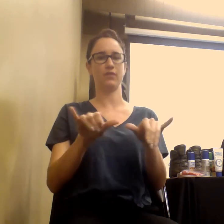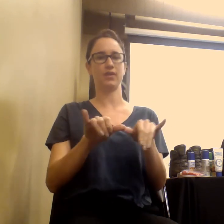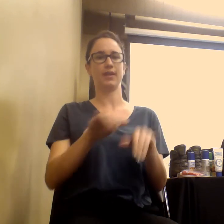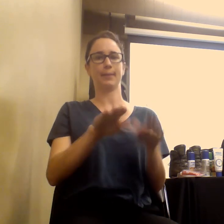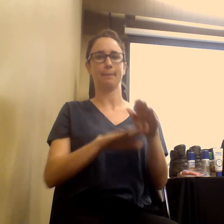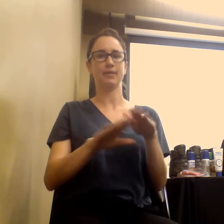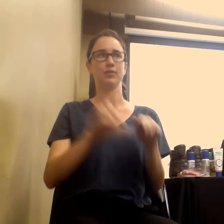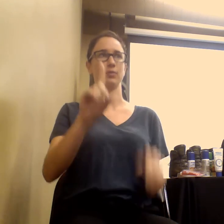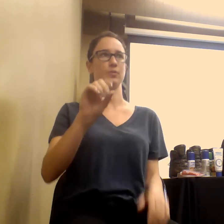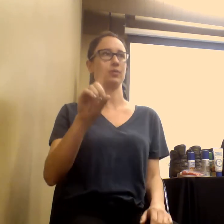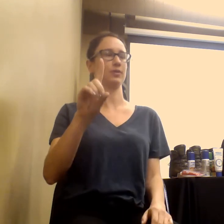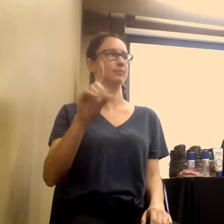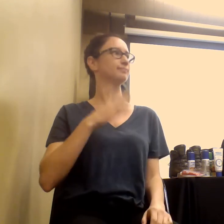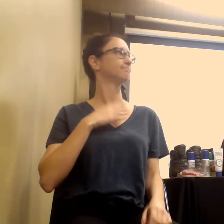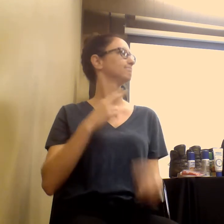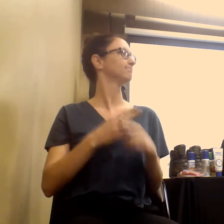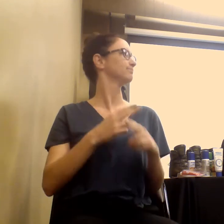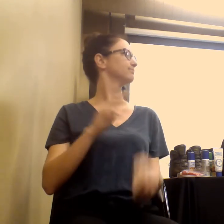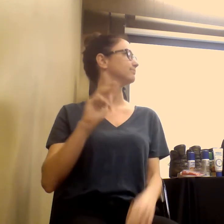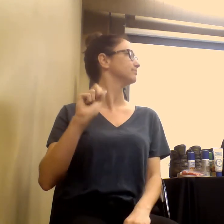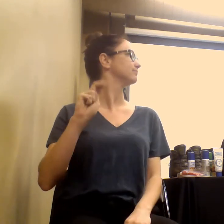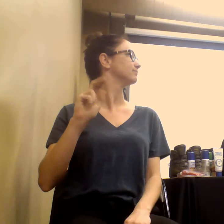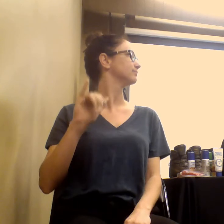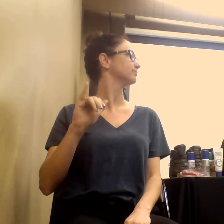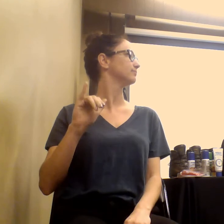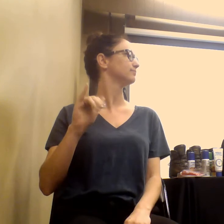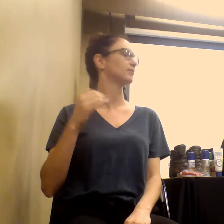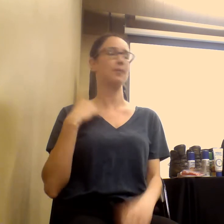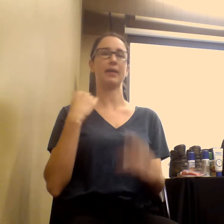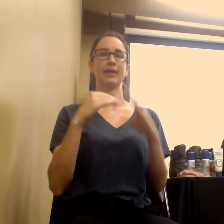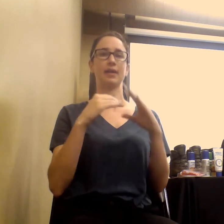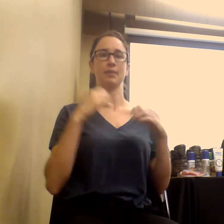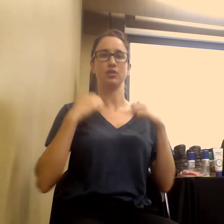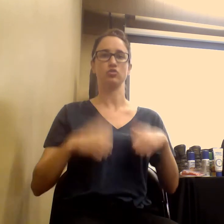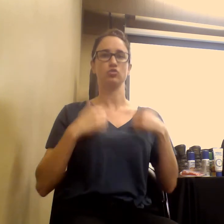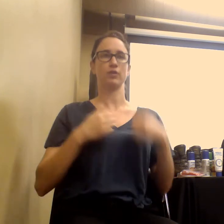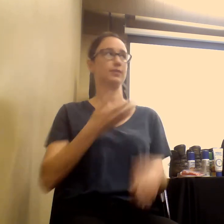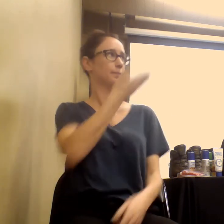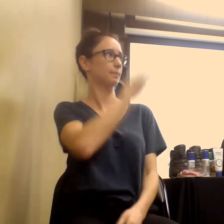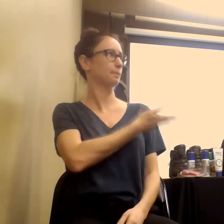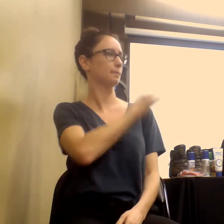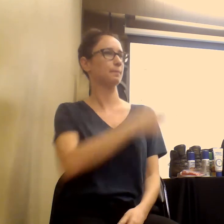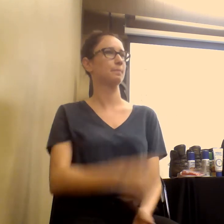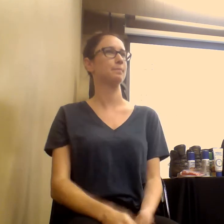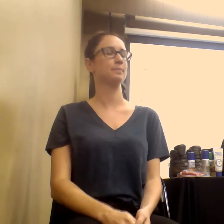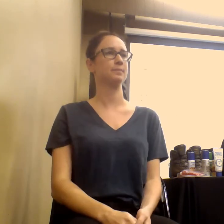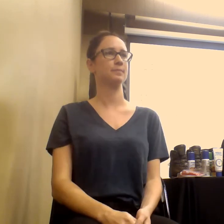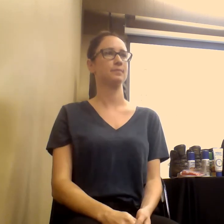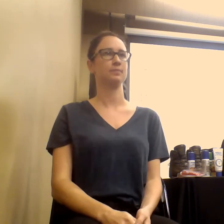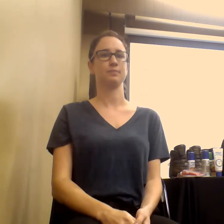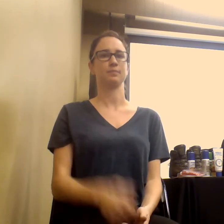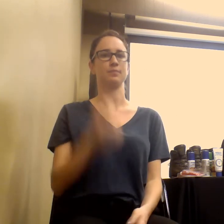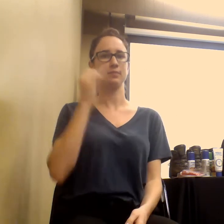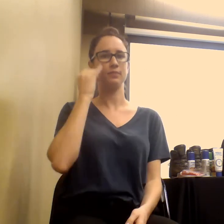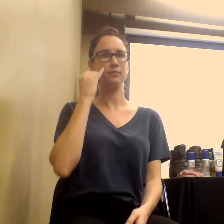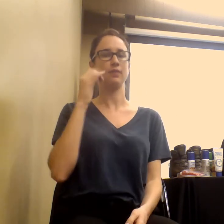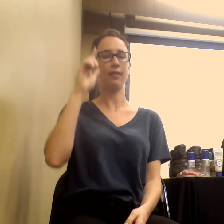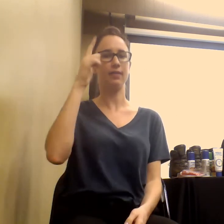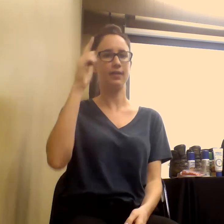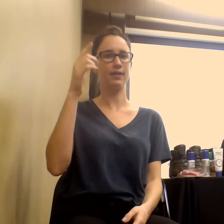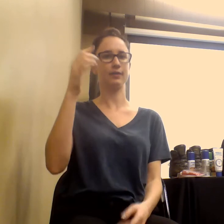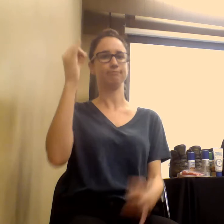My email address is up there. If any guys want to jot it down, you have questions later on, or you get further into the process and you want to ask me